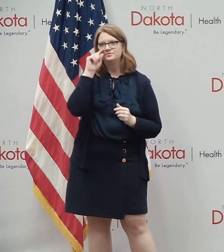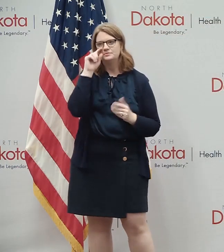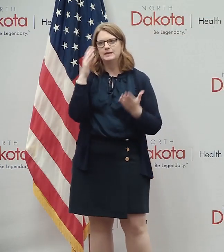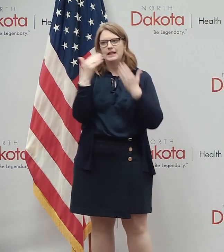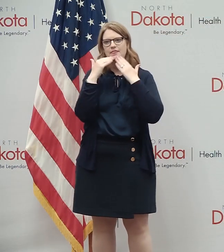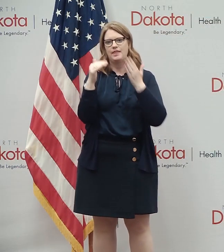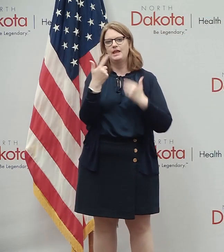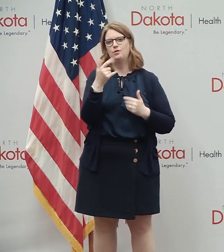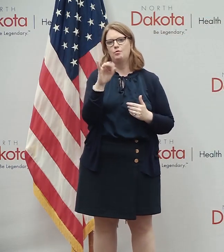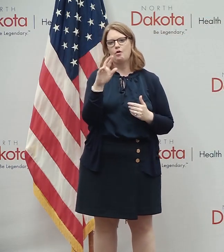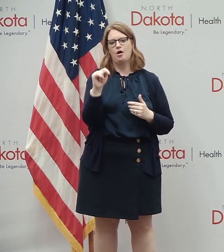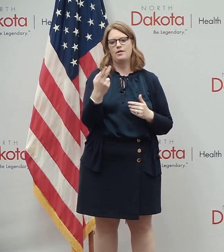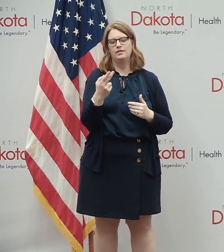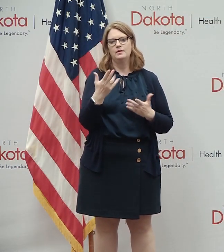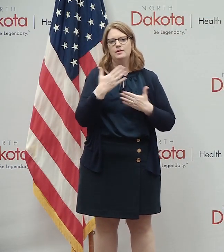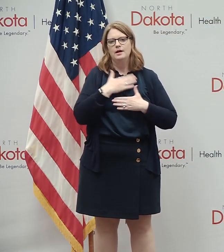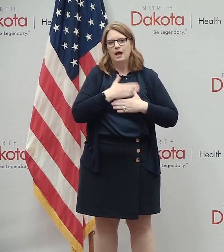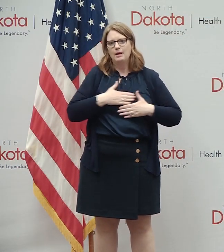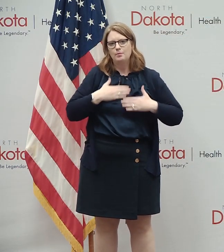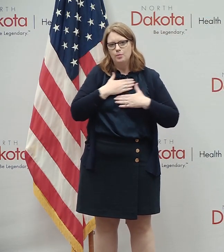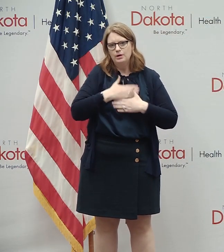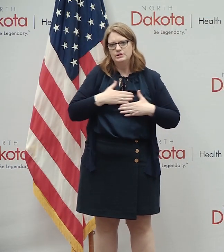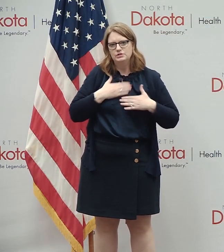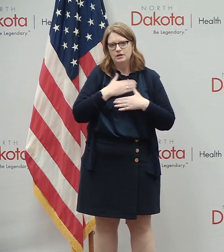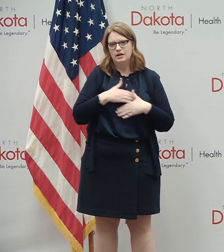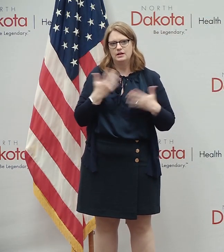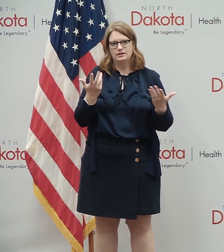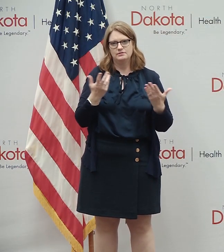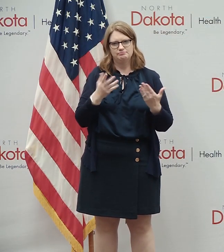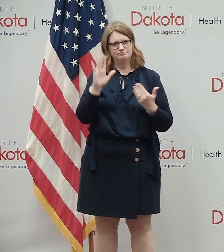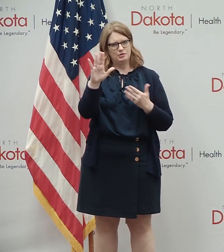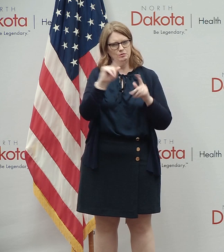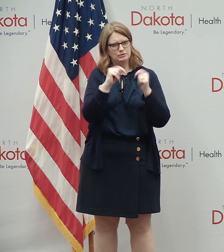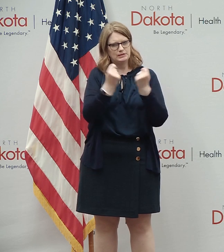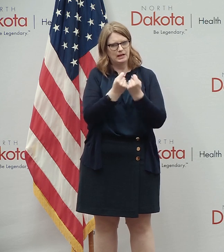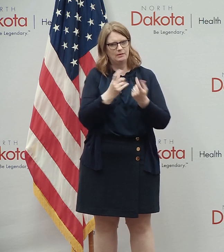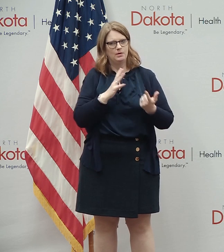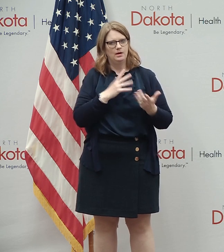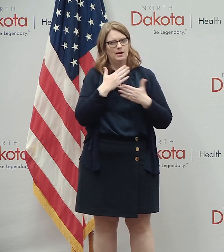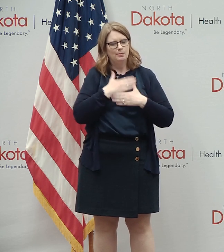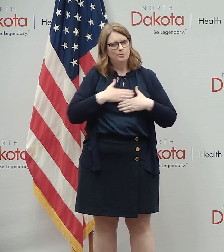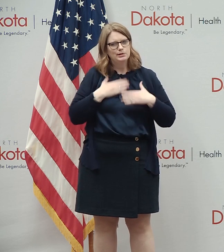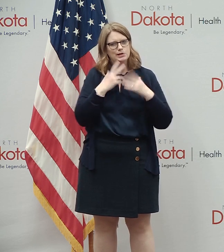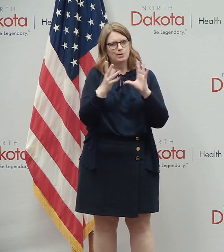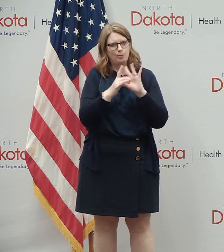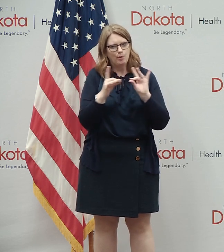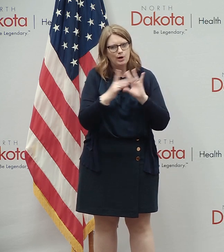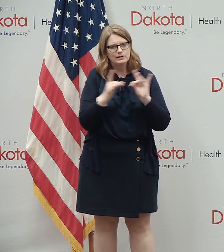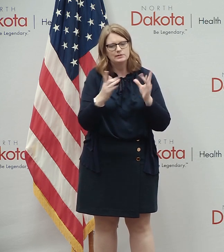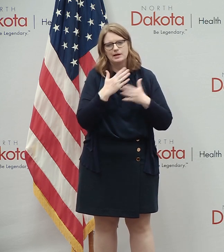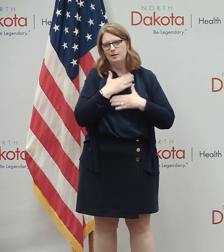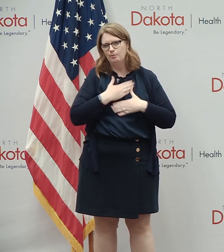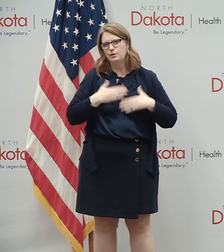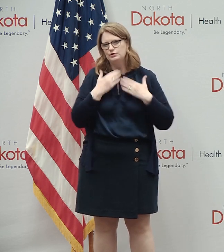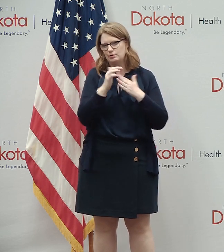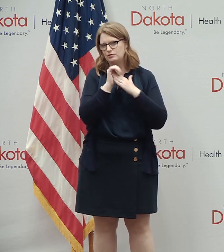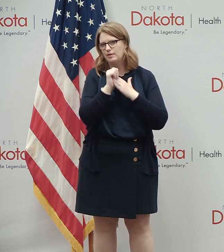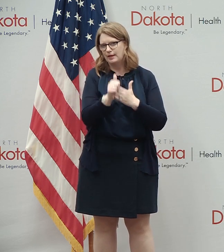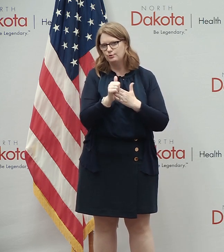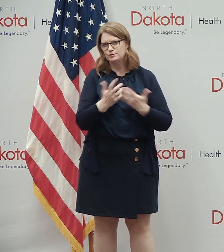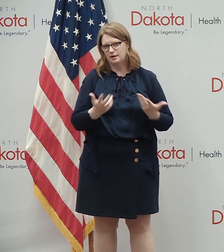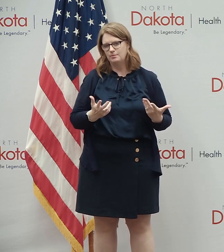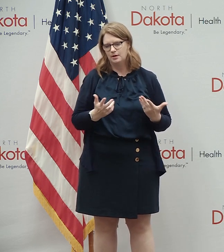Thank you, Garth. Appreciate the effort of you and your team. Appreciate your words. Appreciate your leadership within the